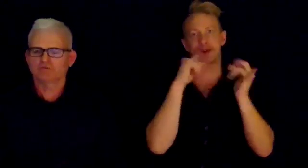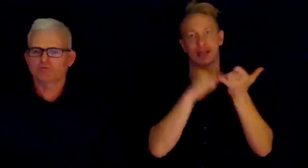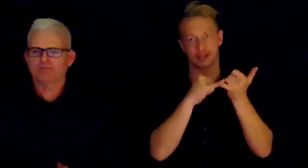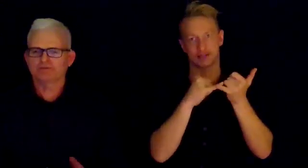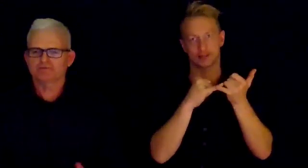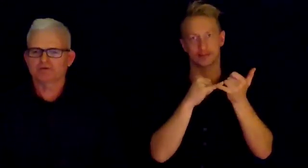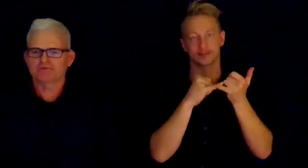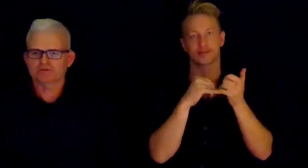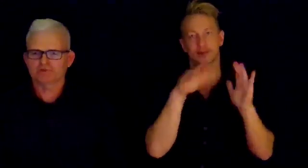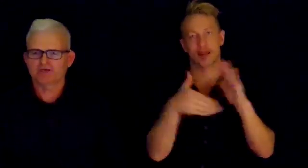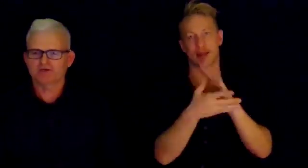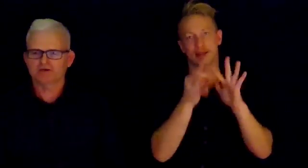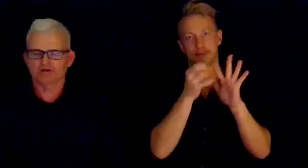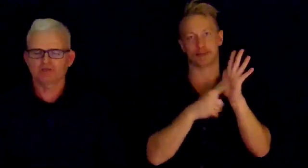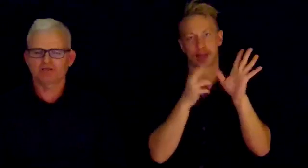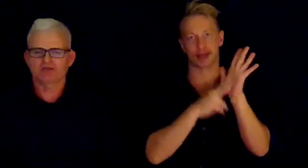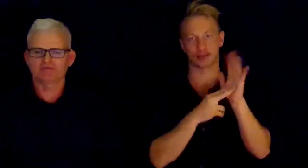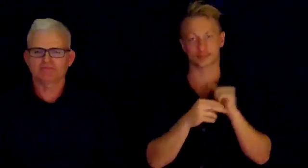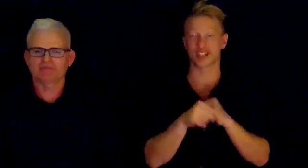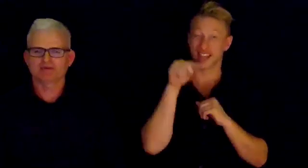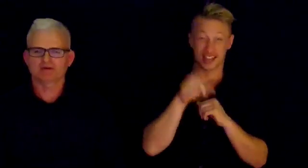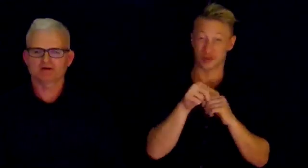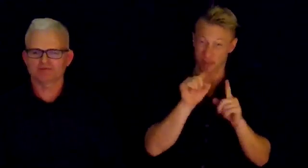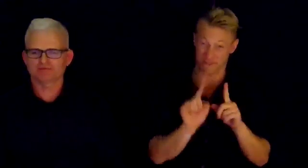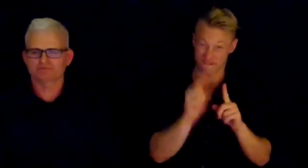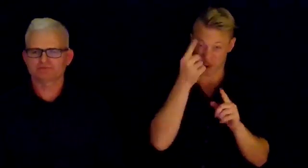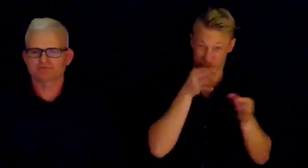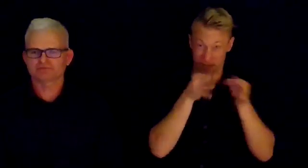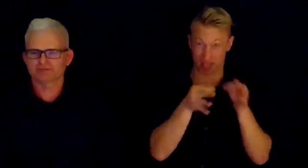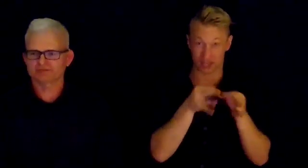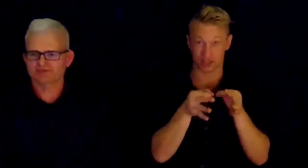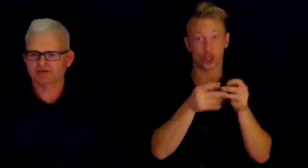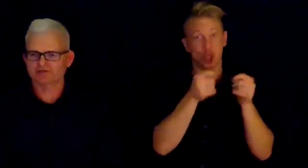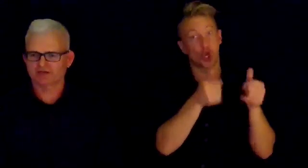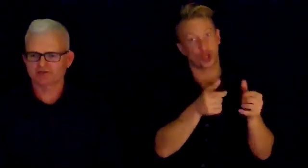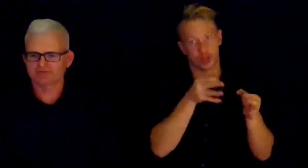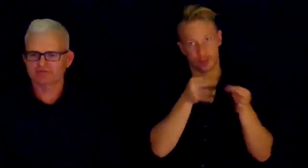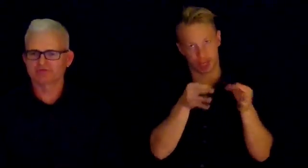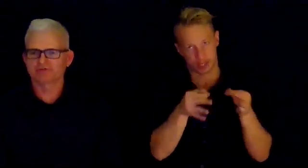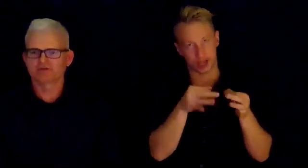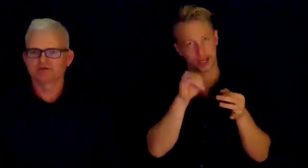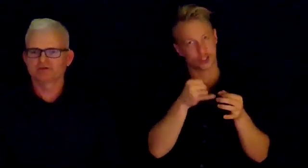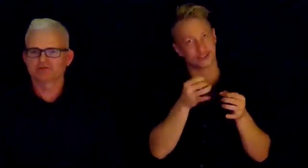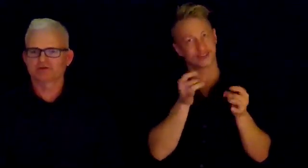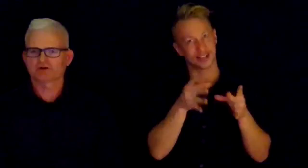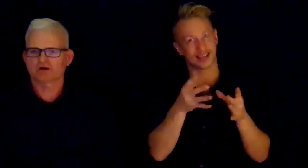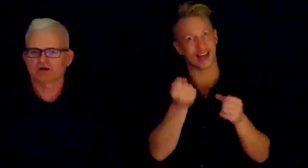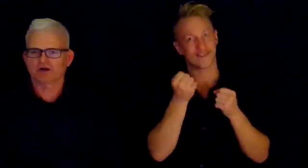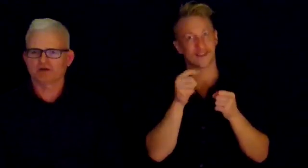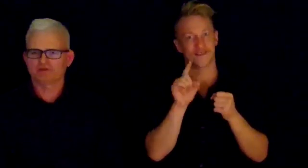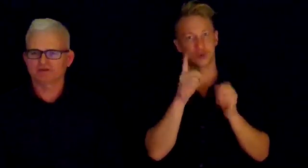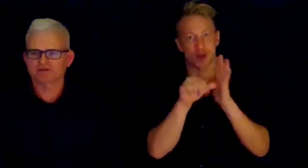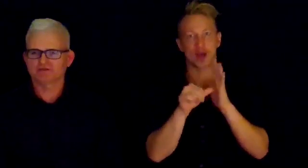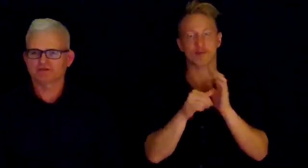you know, this is my first plan, early plan, that I've just started to have.